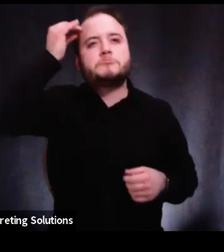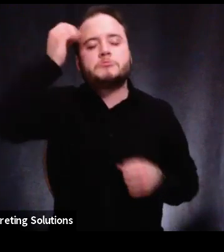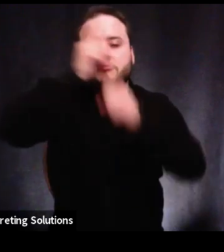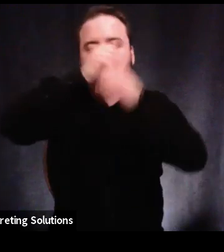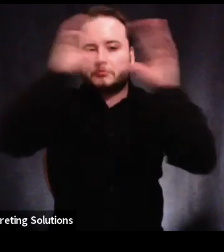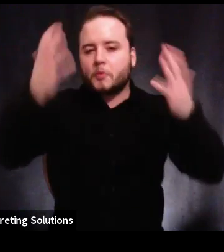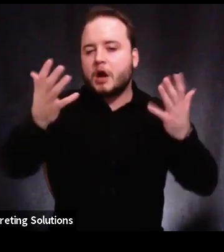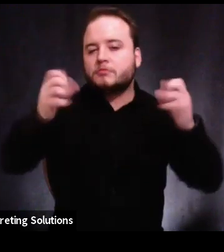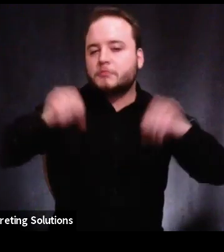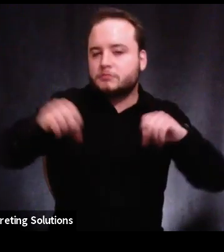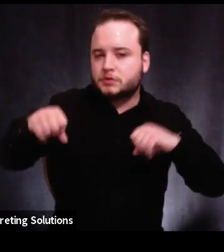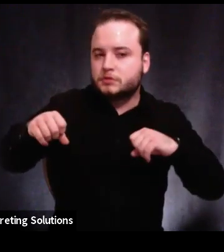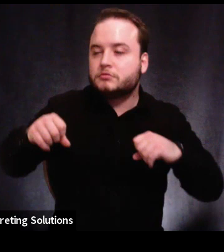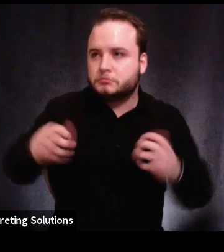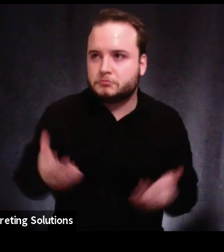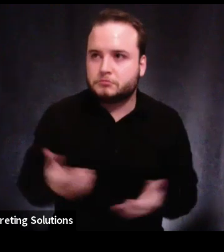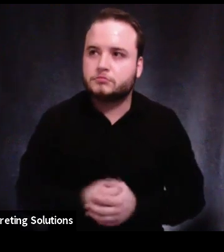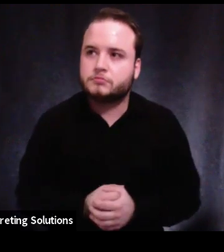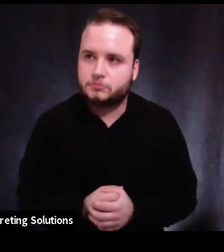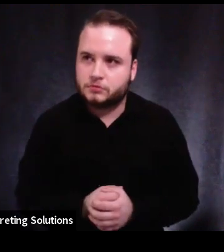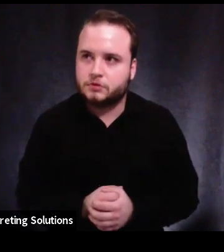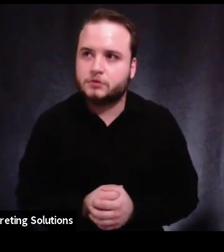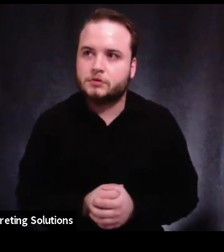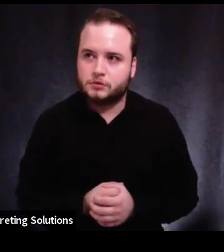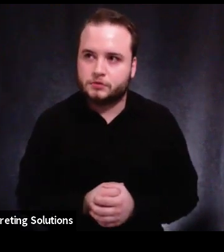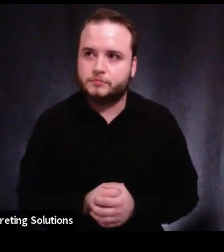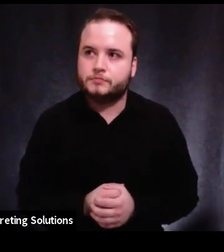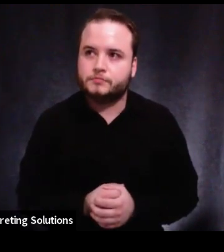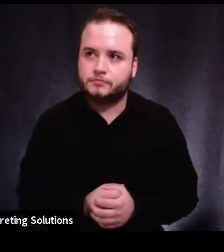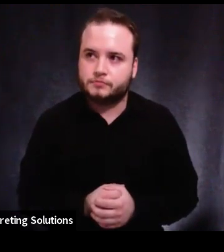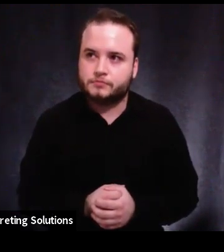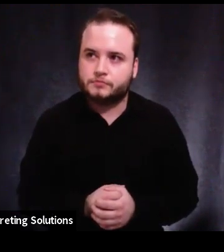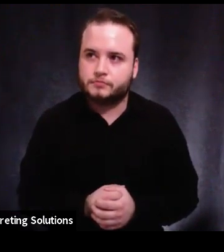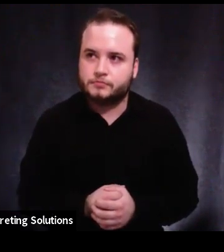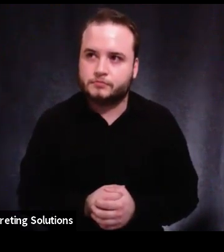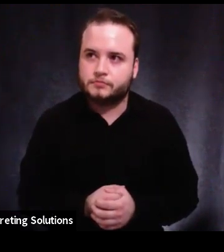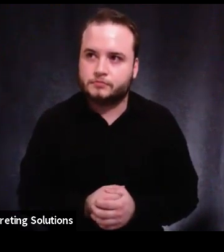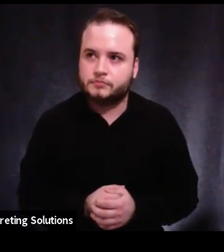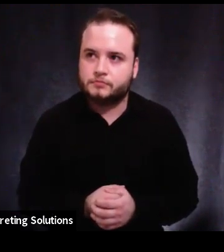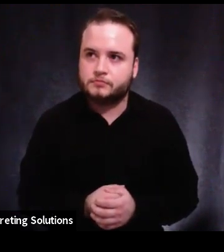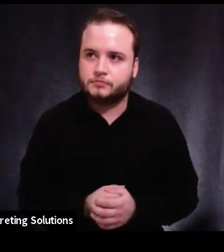death data that we have, as well as the additional syndromic surveillance that we're looking at.